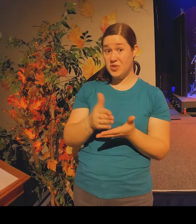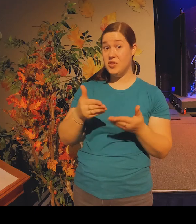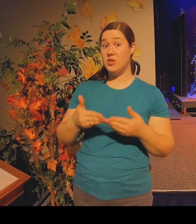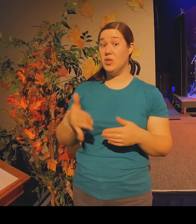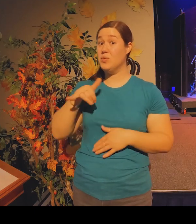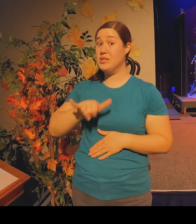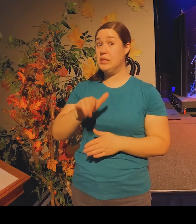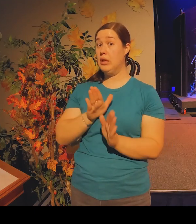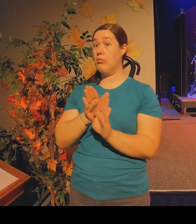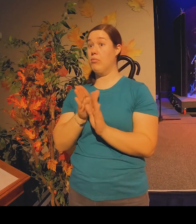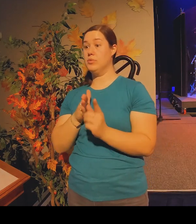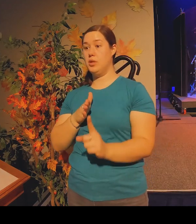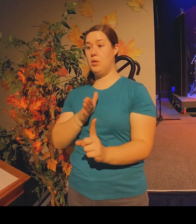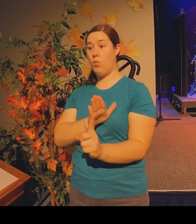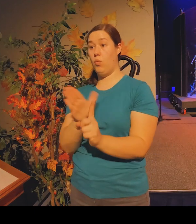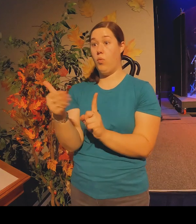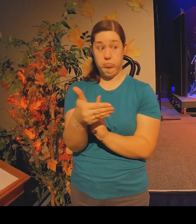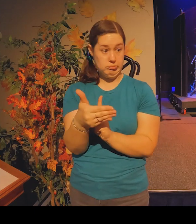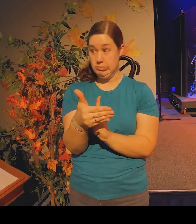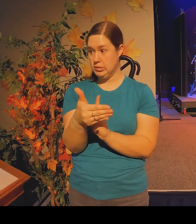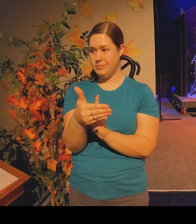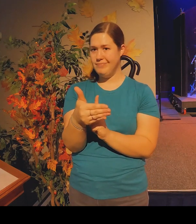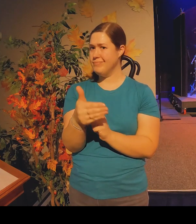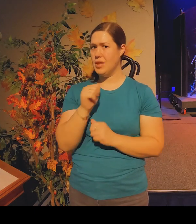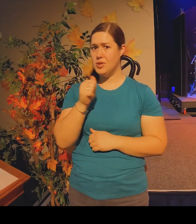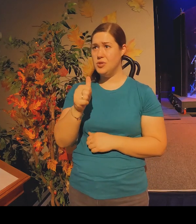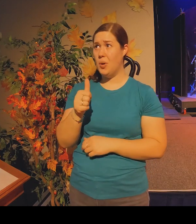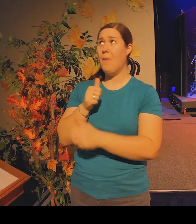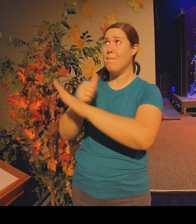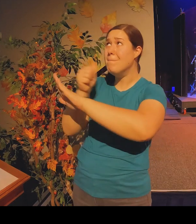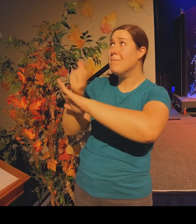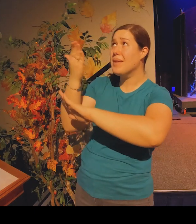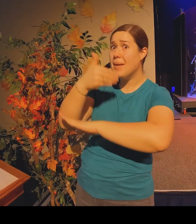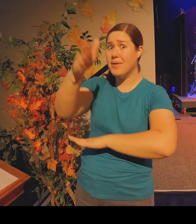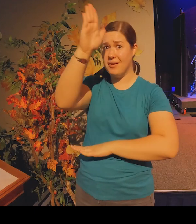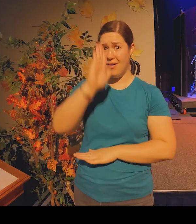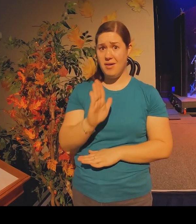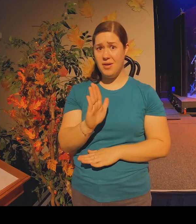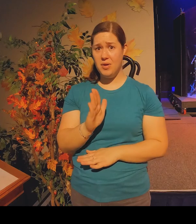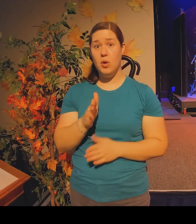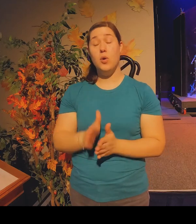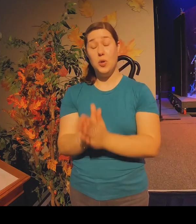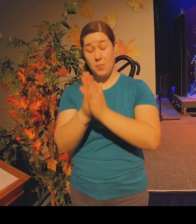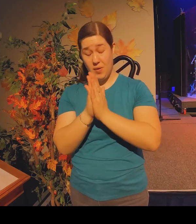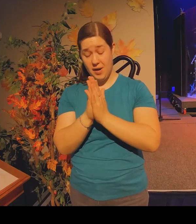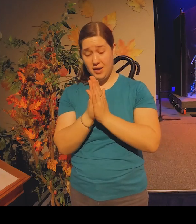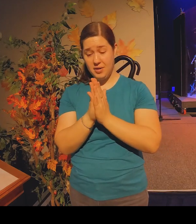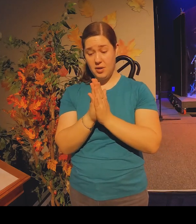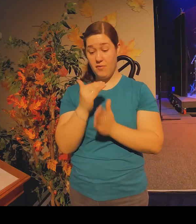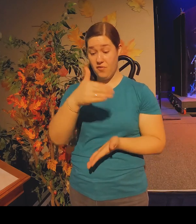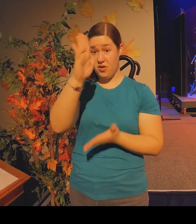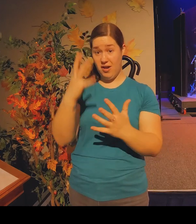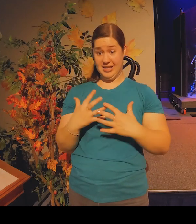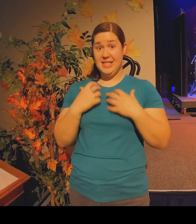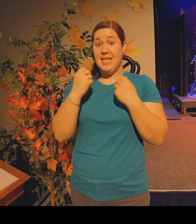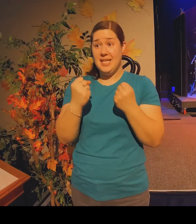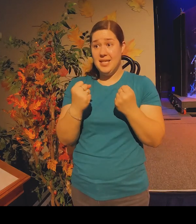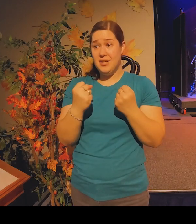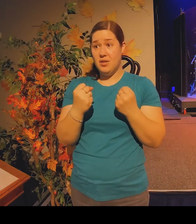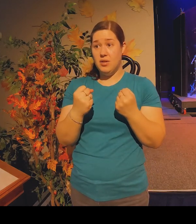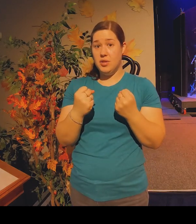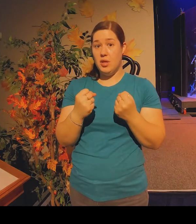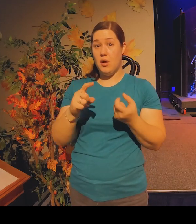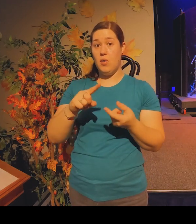lung disease and he keeps smoking like a chimney, don't blame God. God never goes against free will. I don't care